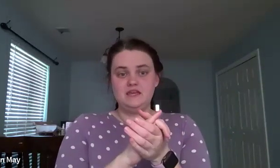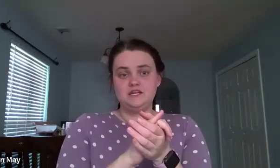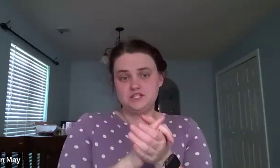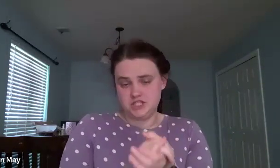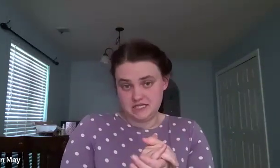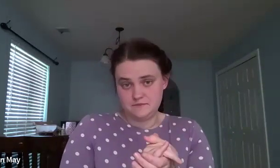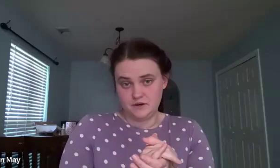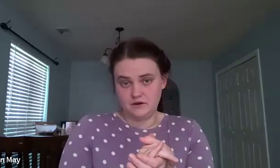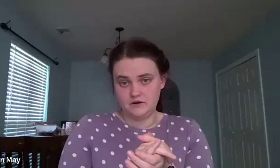Then cheeseburger.